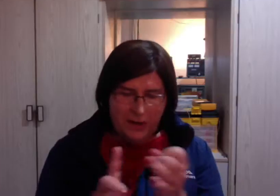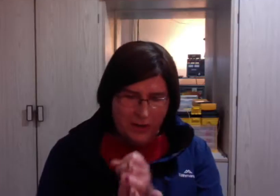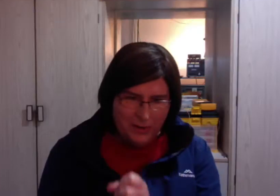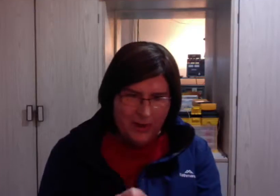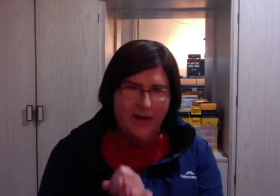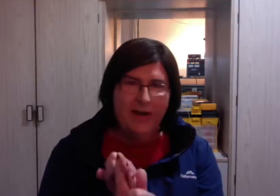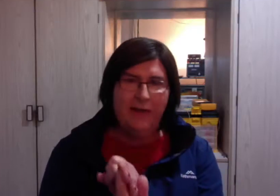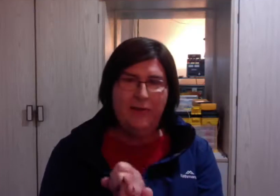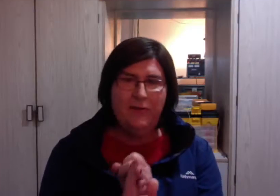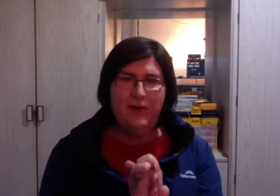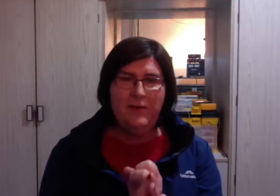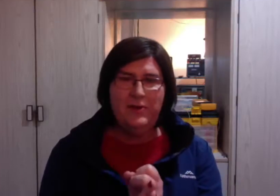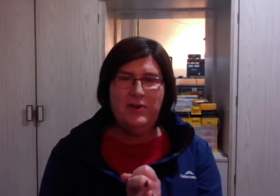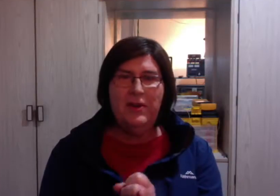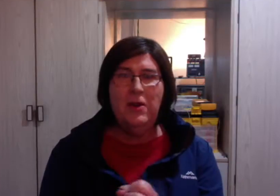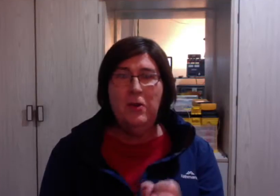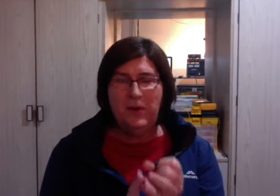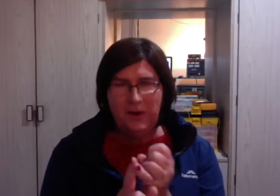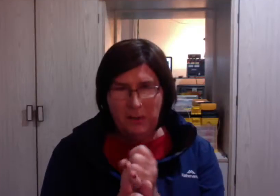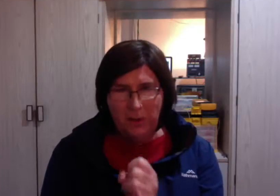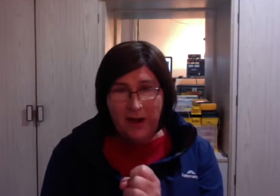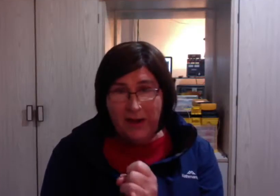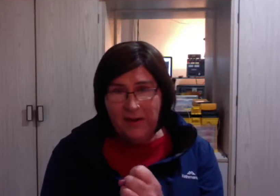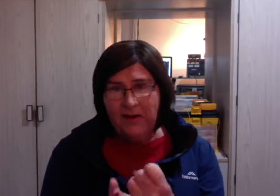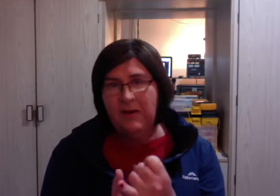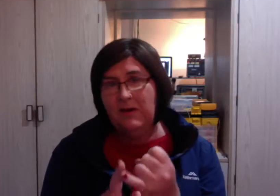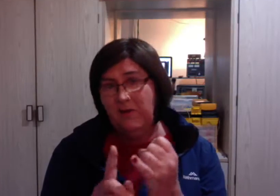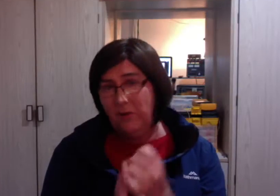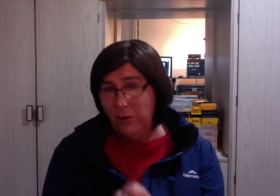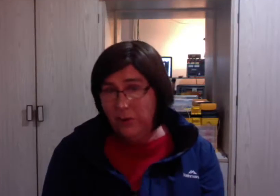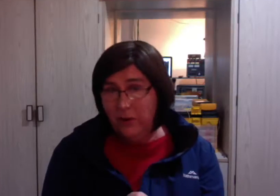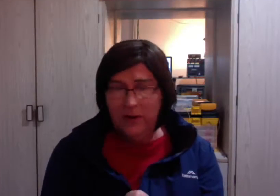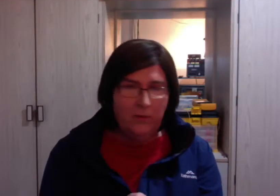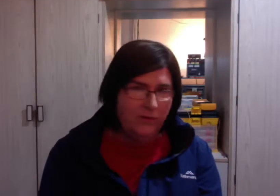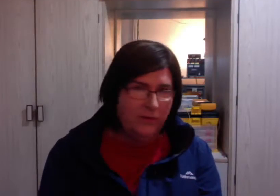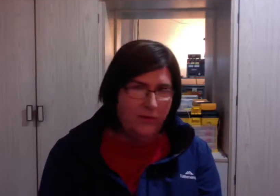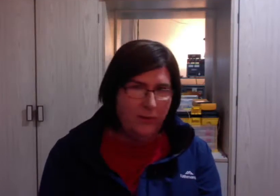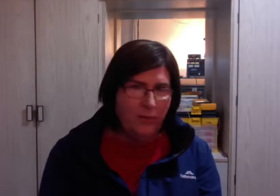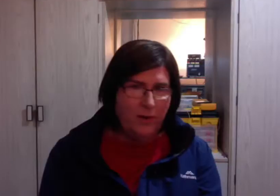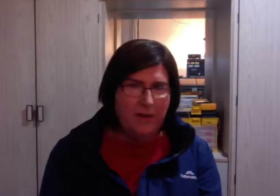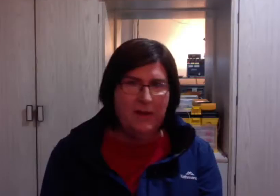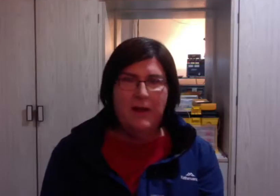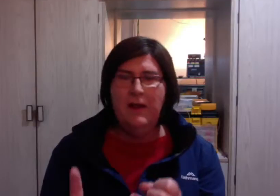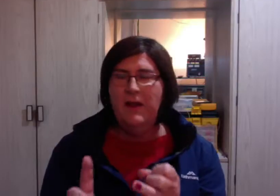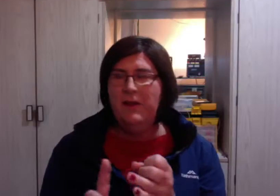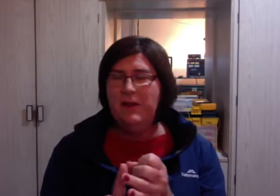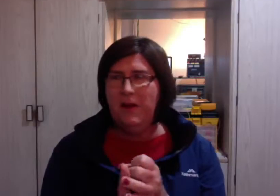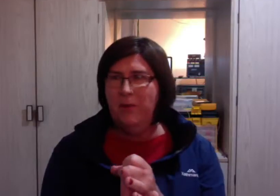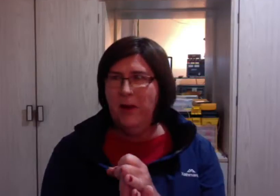not going to break an Allison transmission. What you're going to break is the oil cooler that wasn't installed properly. You're going to break